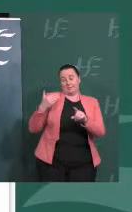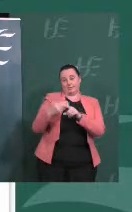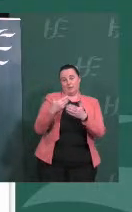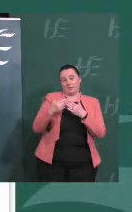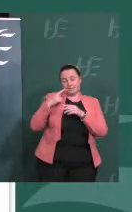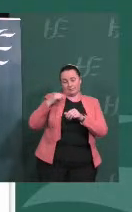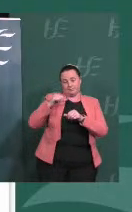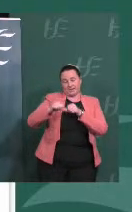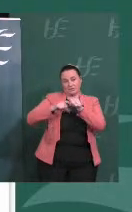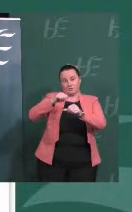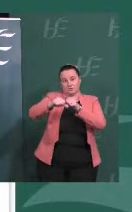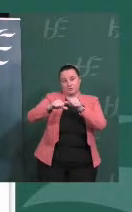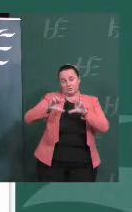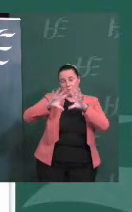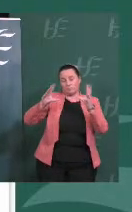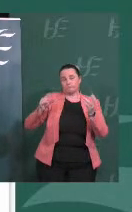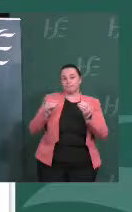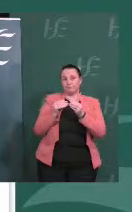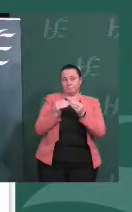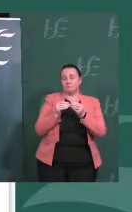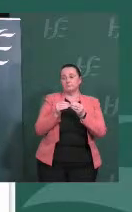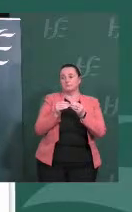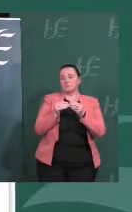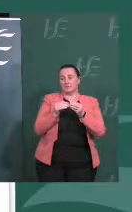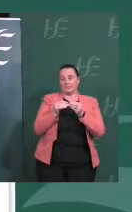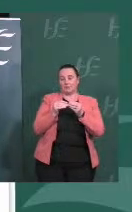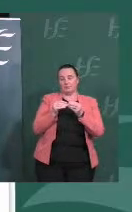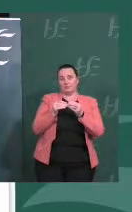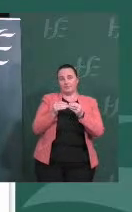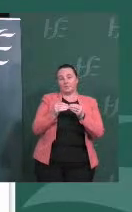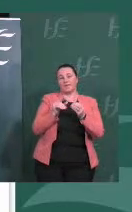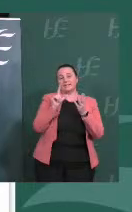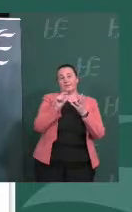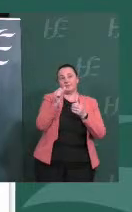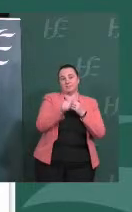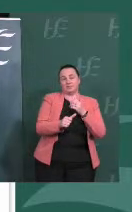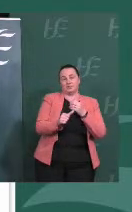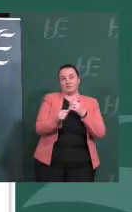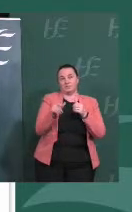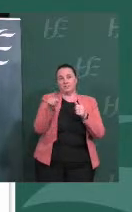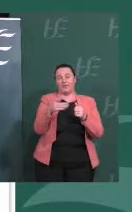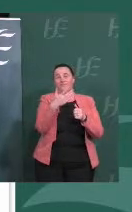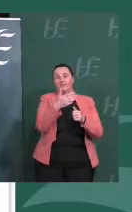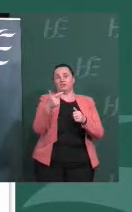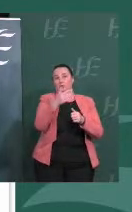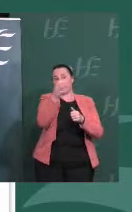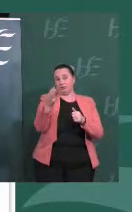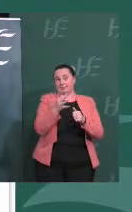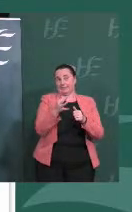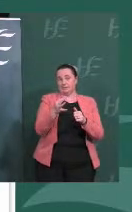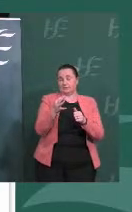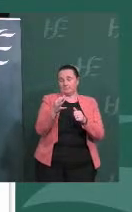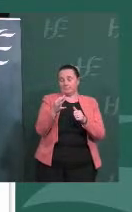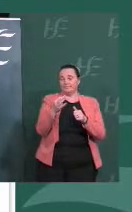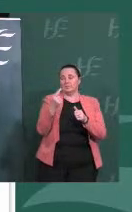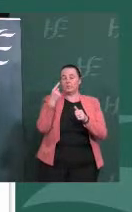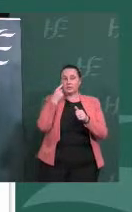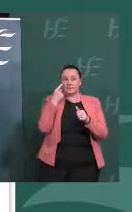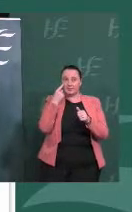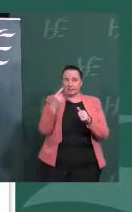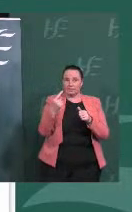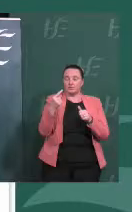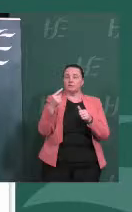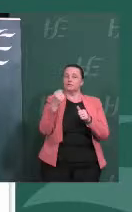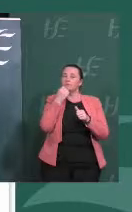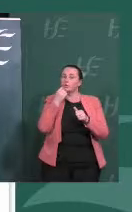the trend? And for overall, for the country, the 7-day over 14-day is 52%, showing a slight excess in the